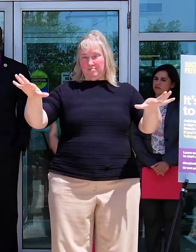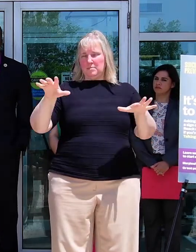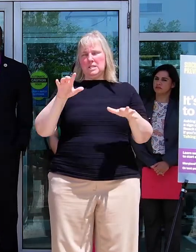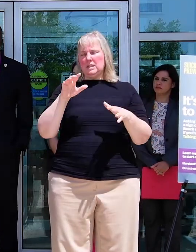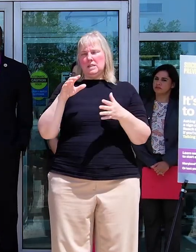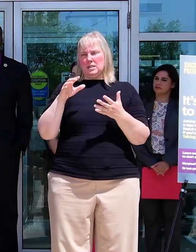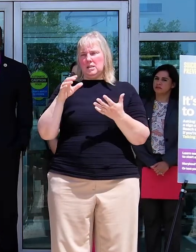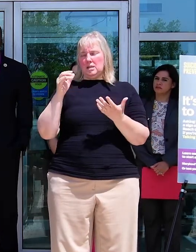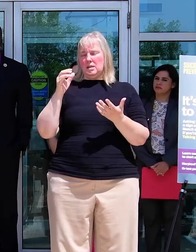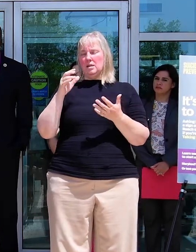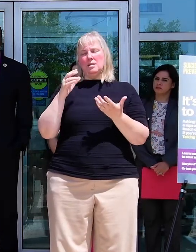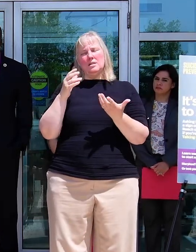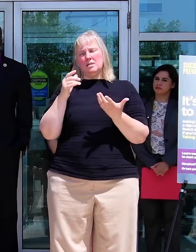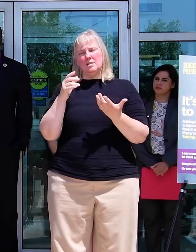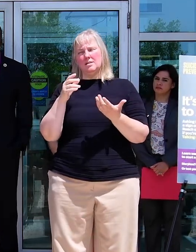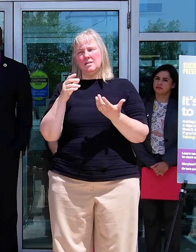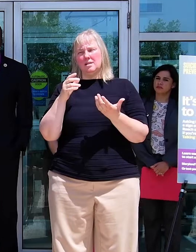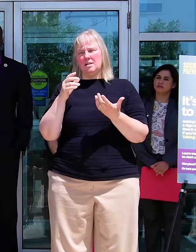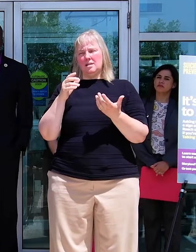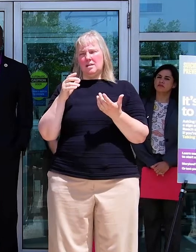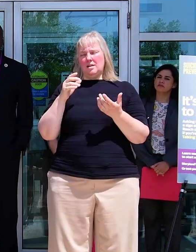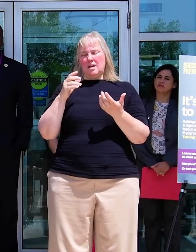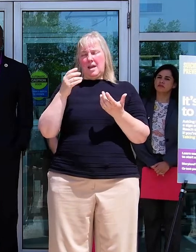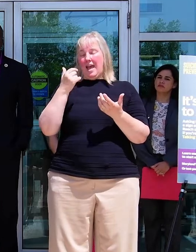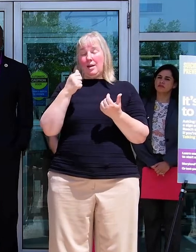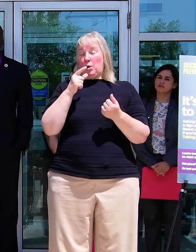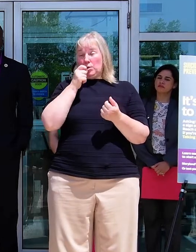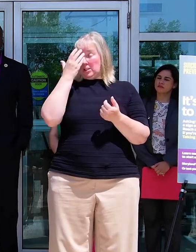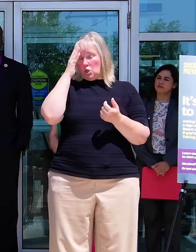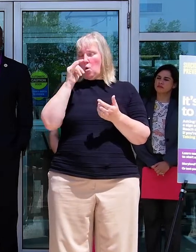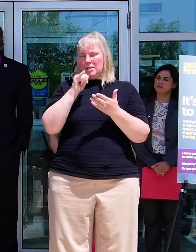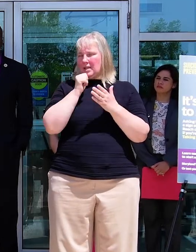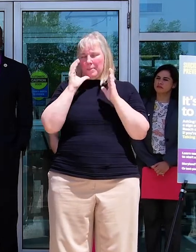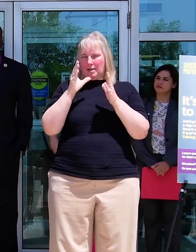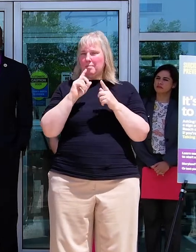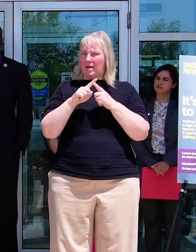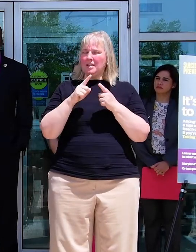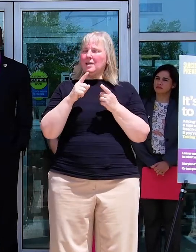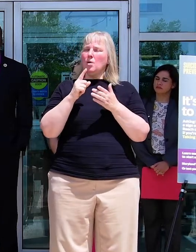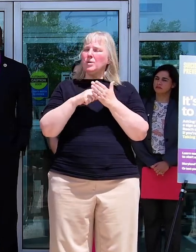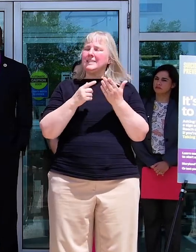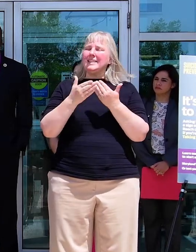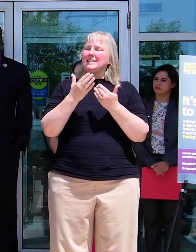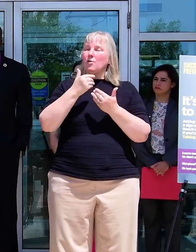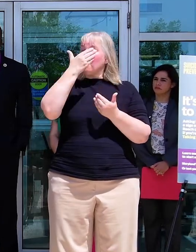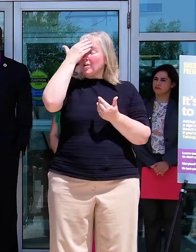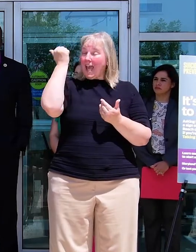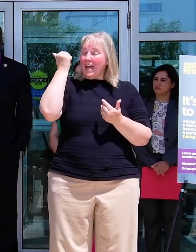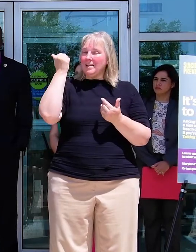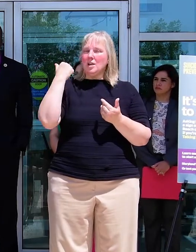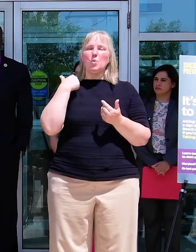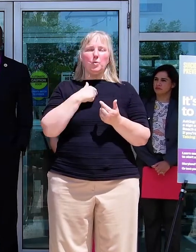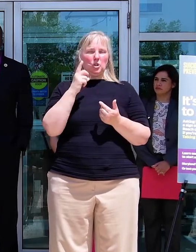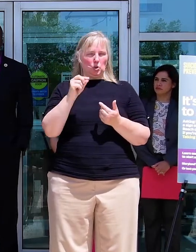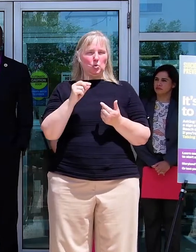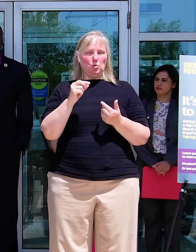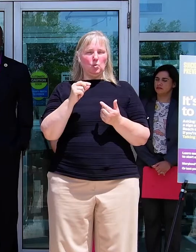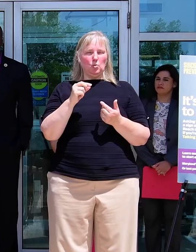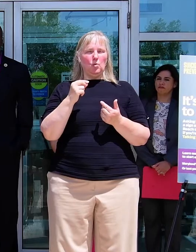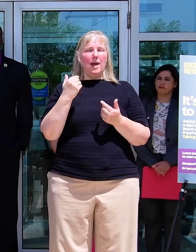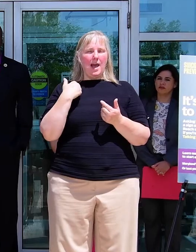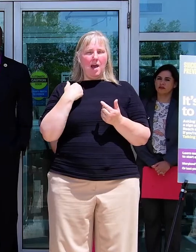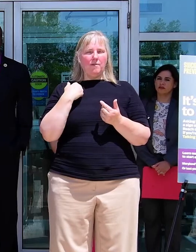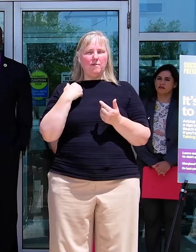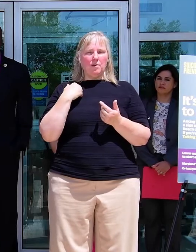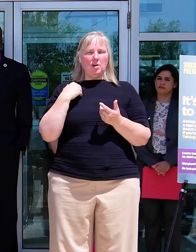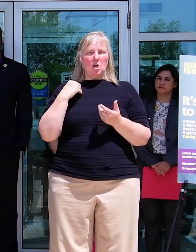attention. What's easy to forget in our general daily grind as just humans in the world is that we do carry the cumulative weight of the